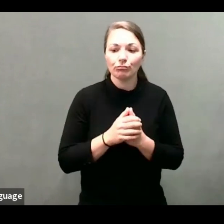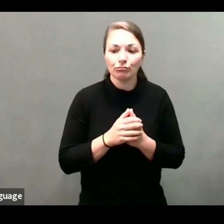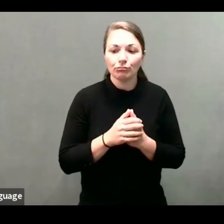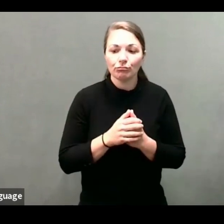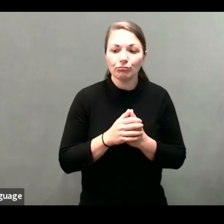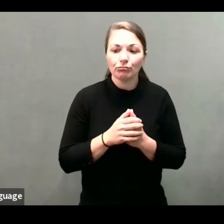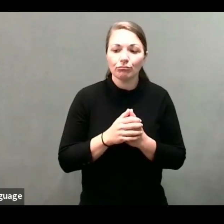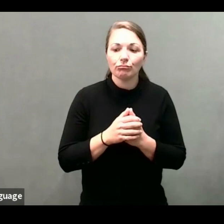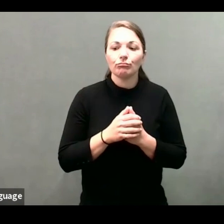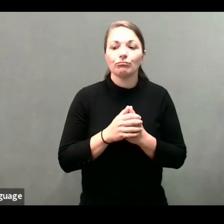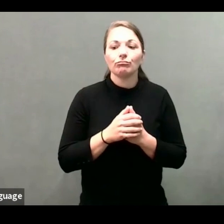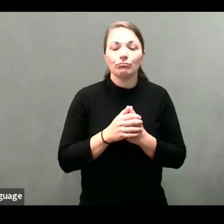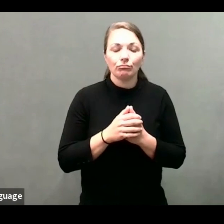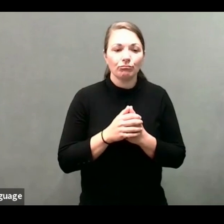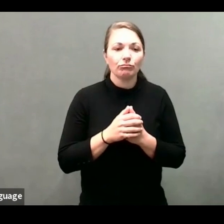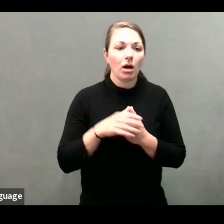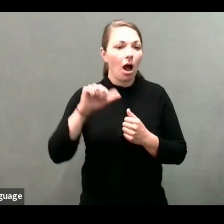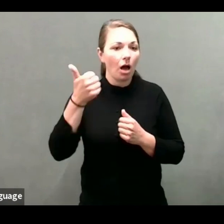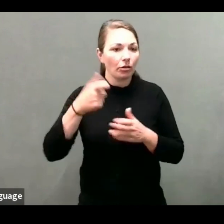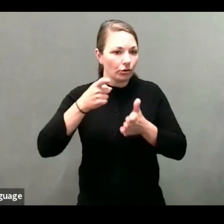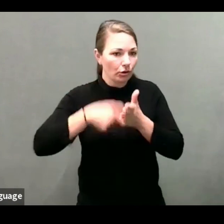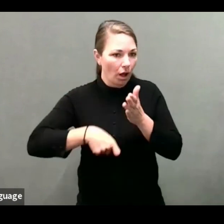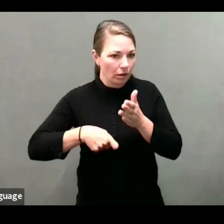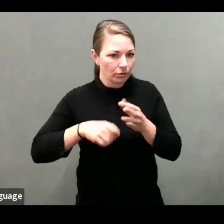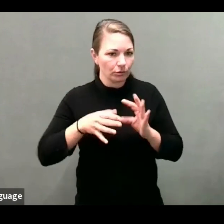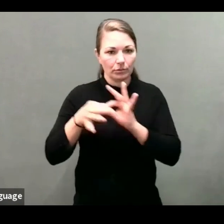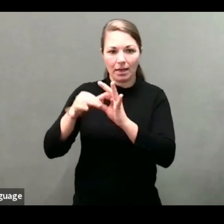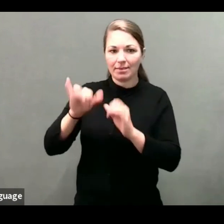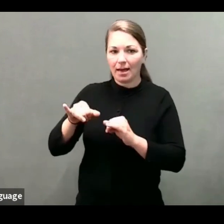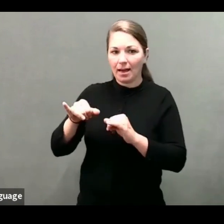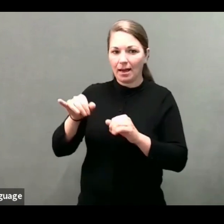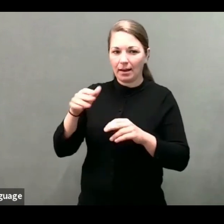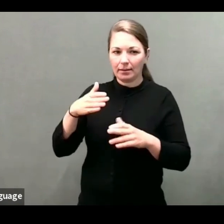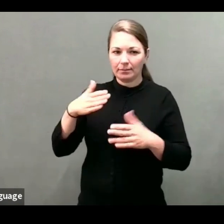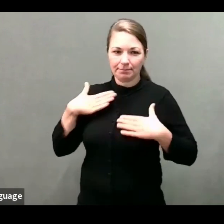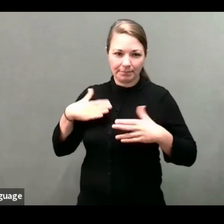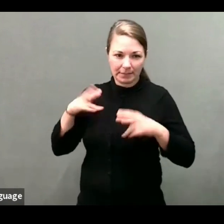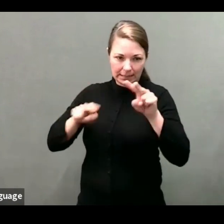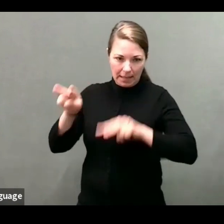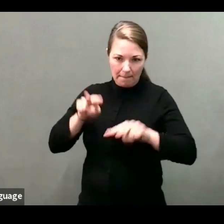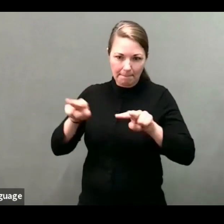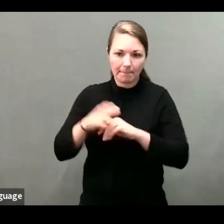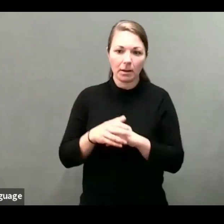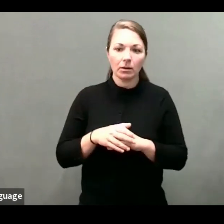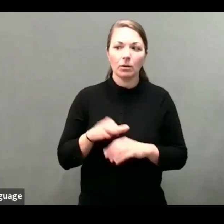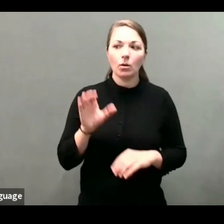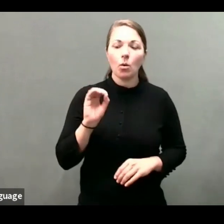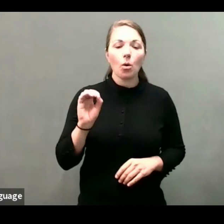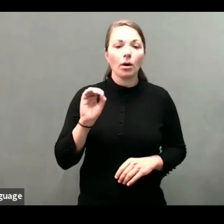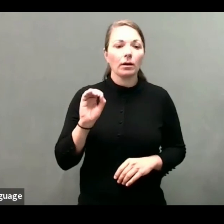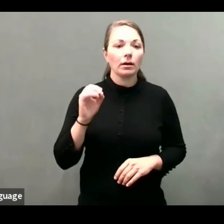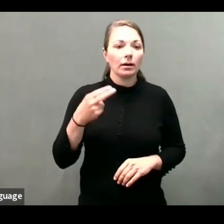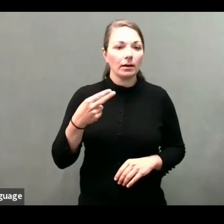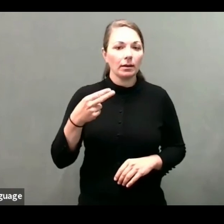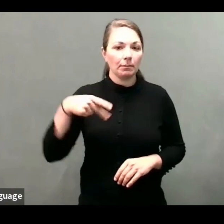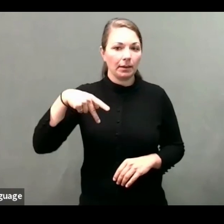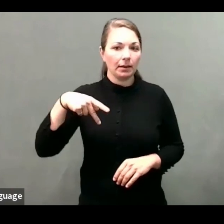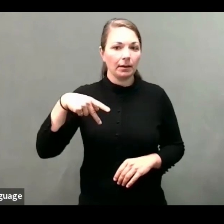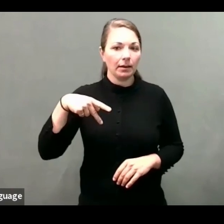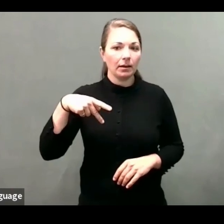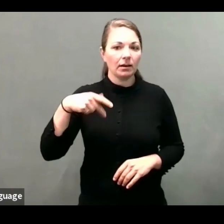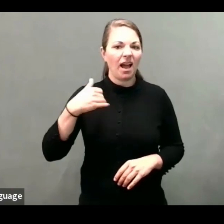other outstanding costs from the exam. Oregon Health Plan also, again, there's some different tiers